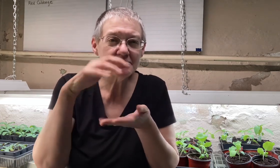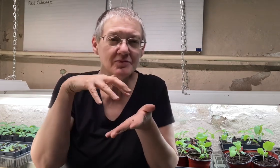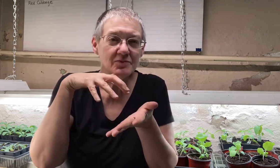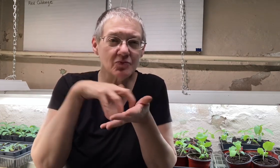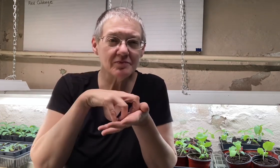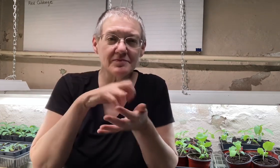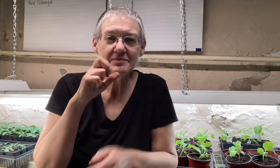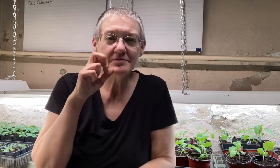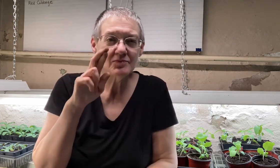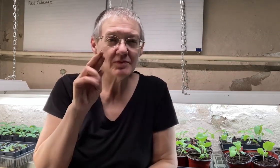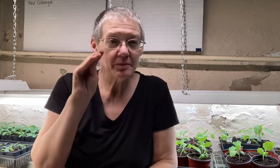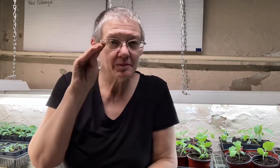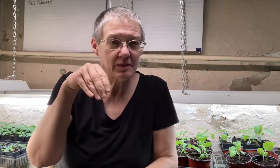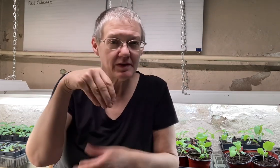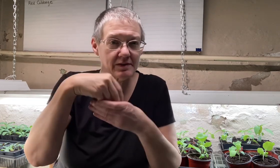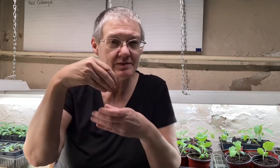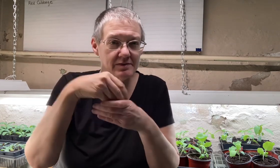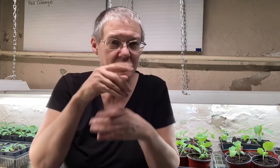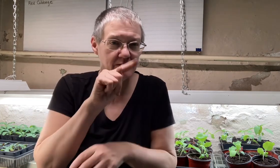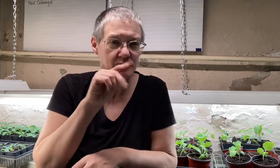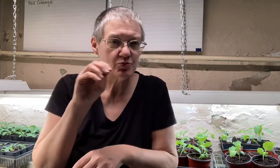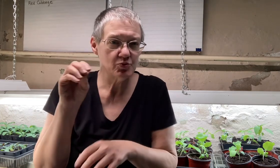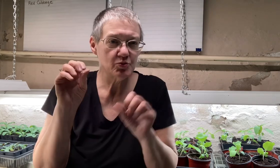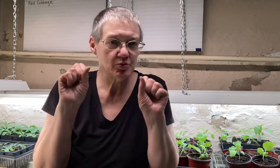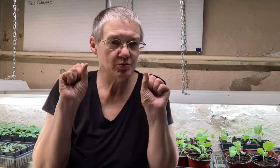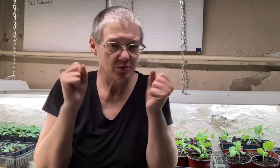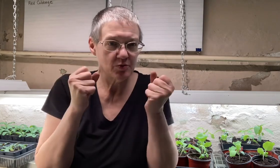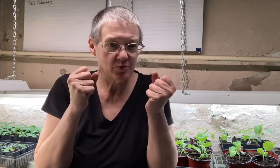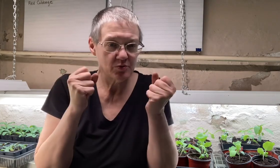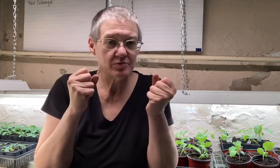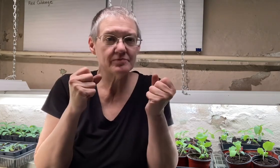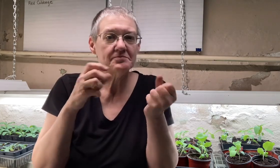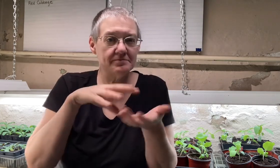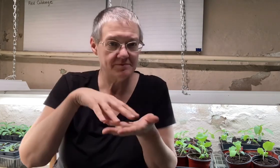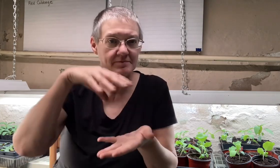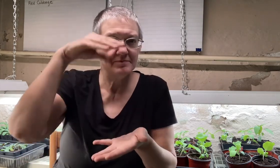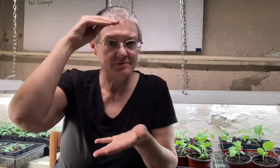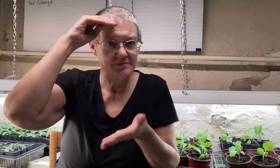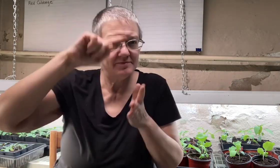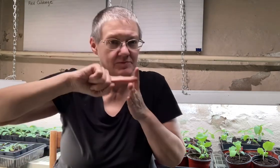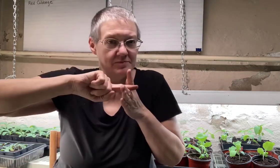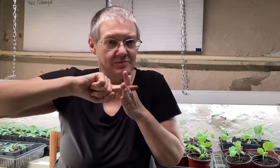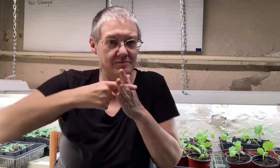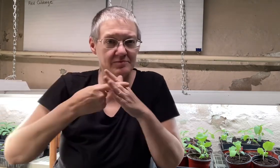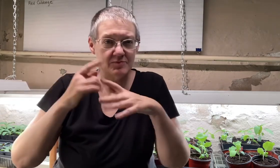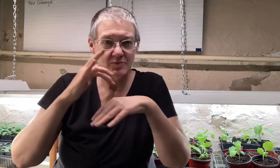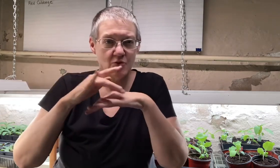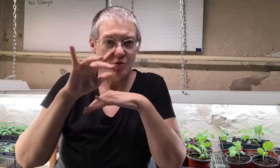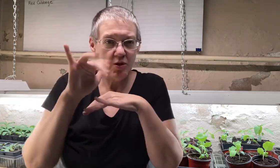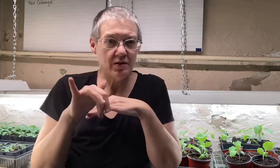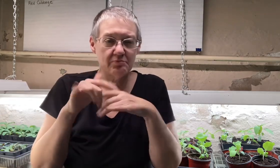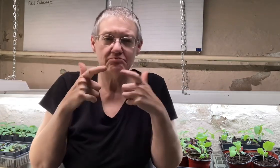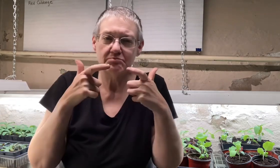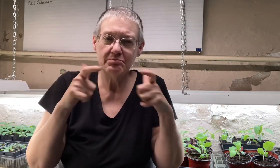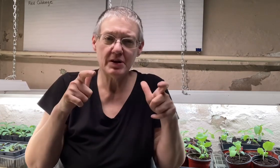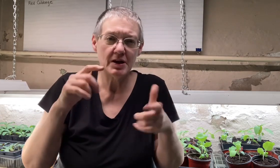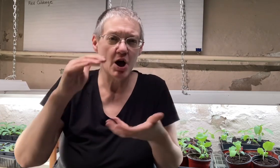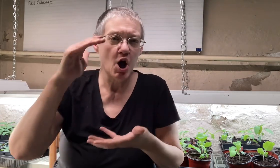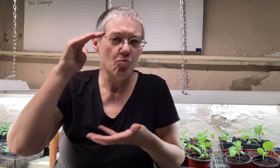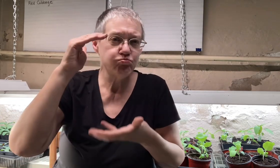If the seedling's small and weak, or if you plant it out too early when it's cold, they'll just be gone. I've